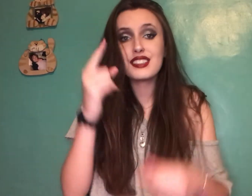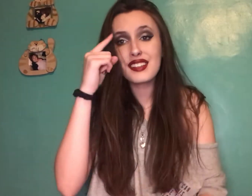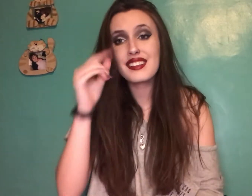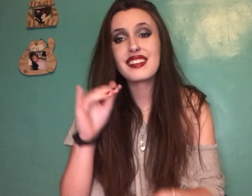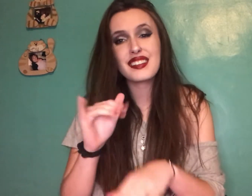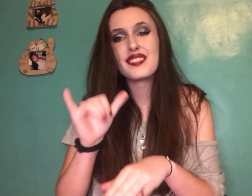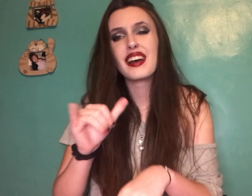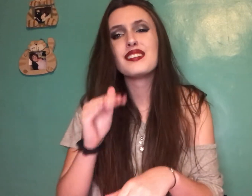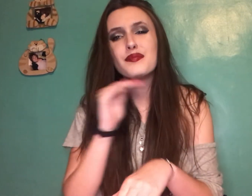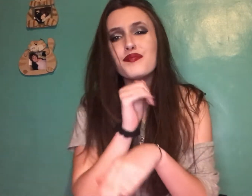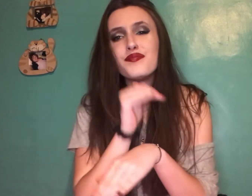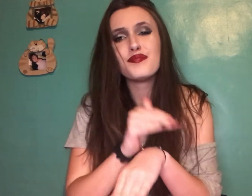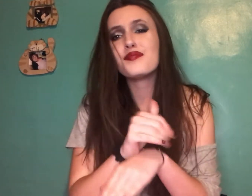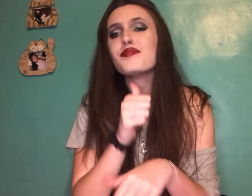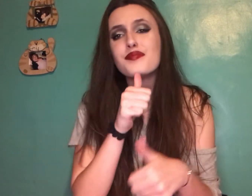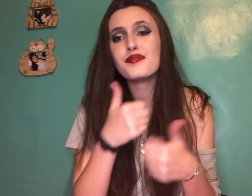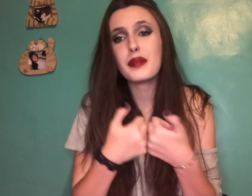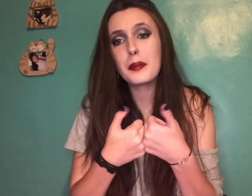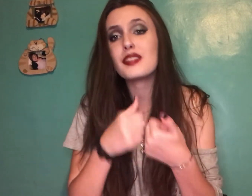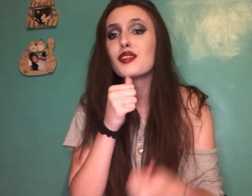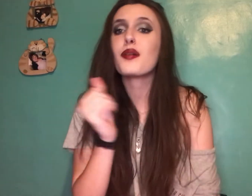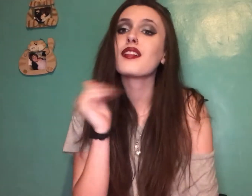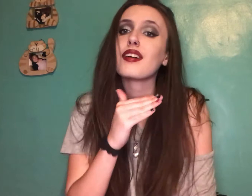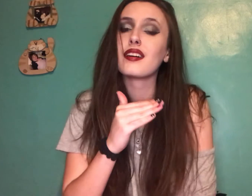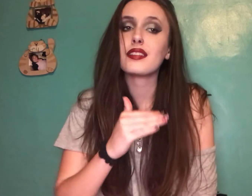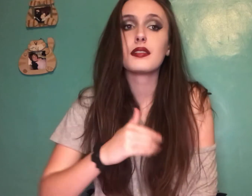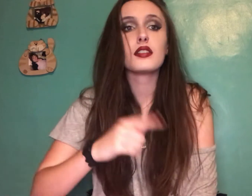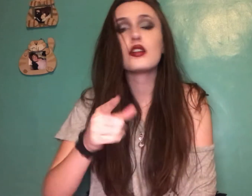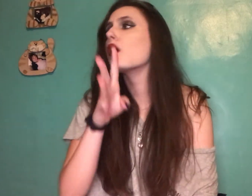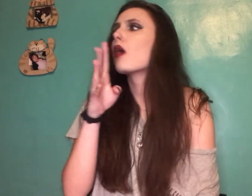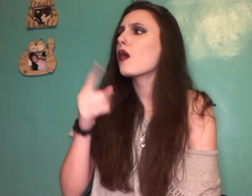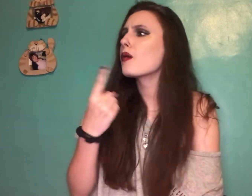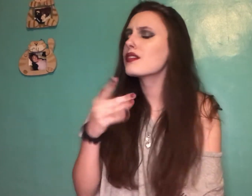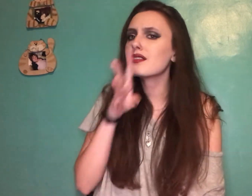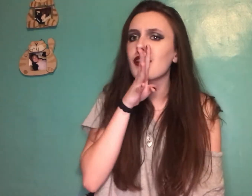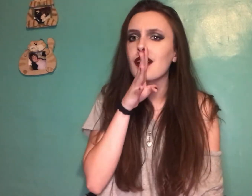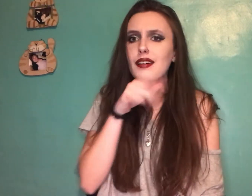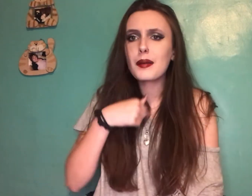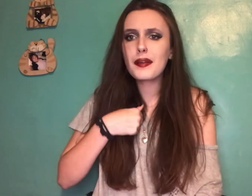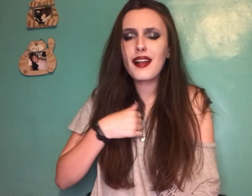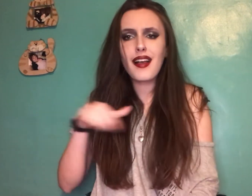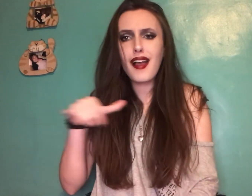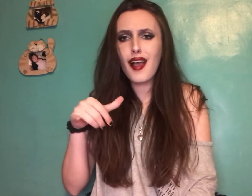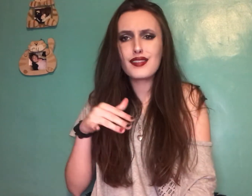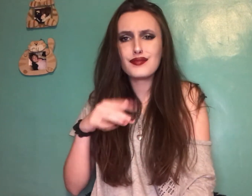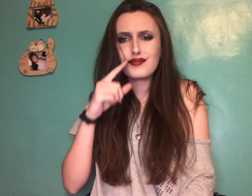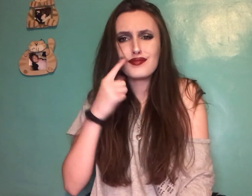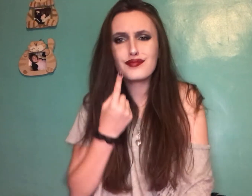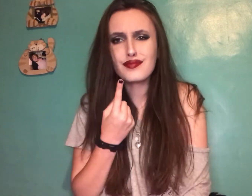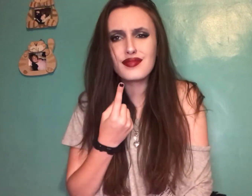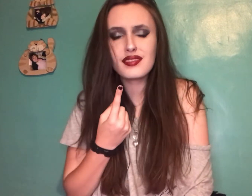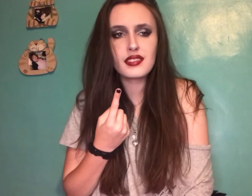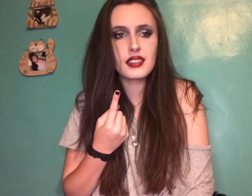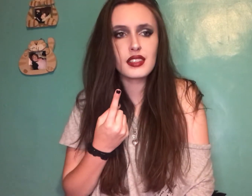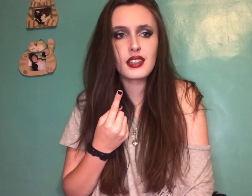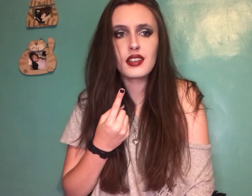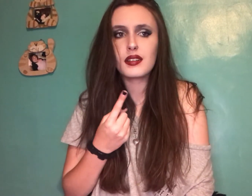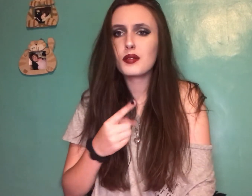you think of at night. Baby, don't lie, you're always talking to me like you're totally bothered. So why